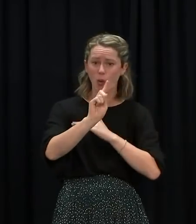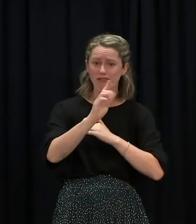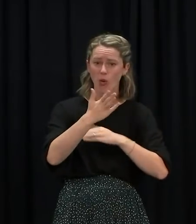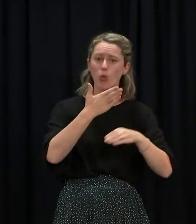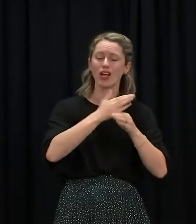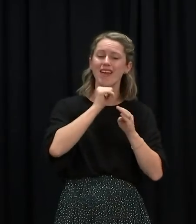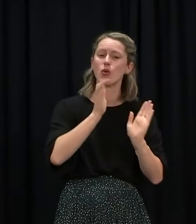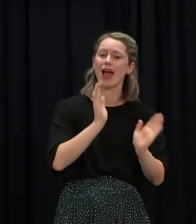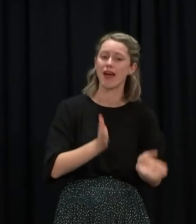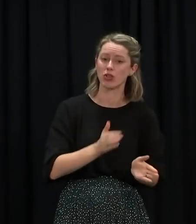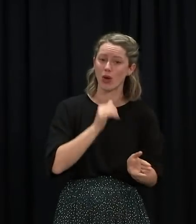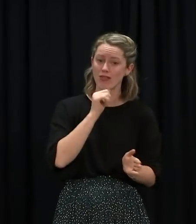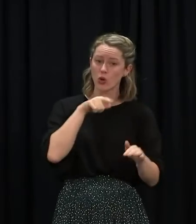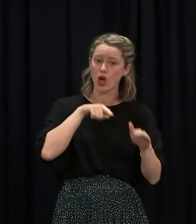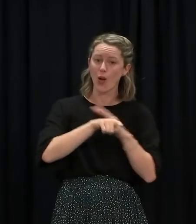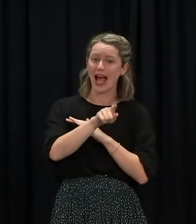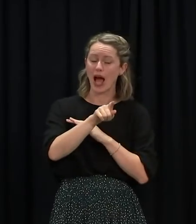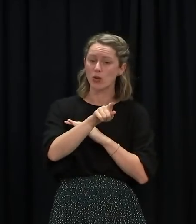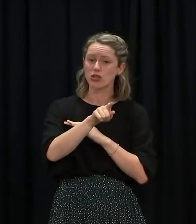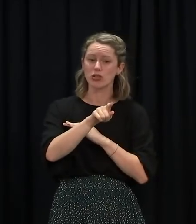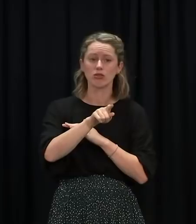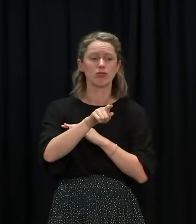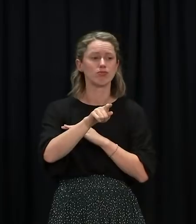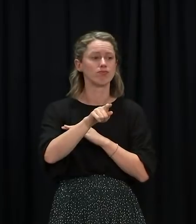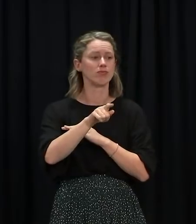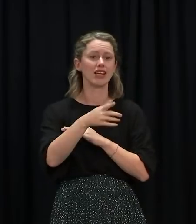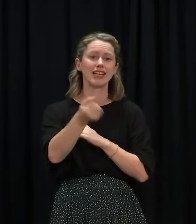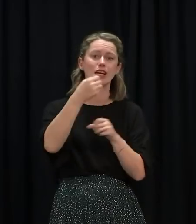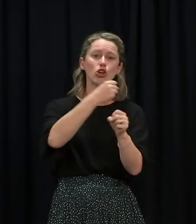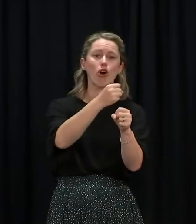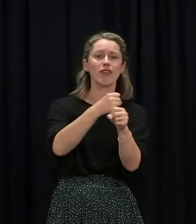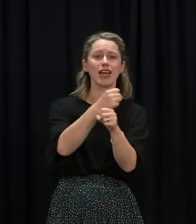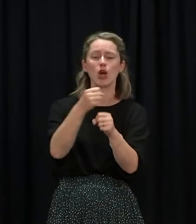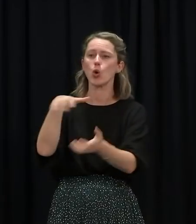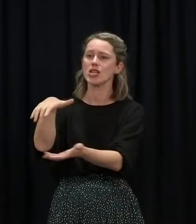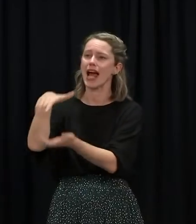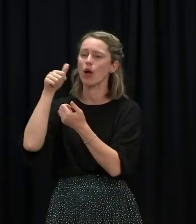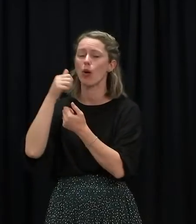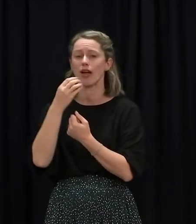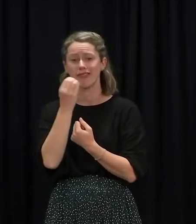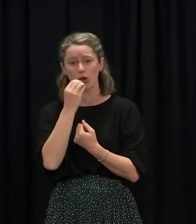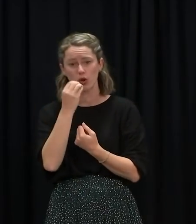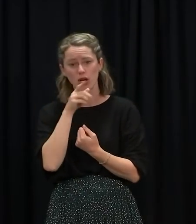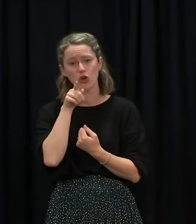if you need to, and if you are going out and about and collecting coffee or other takeaways,